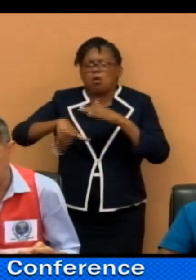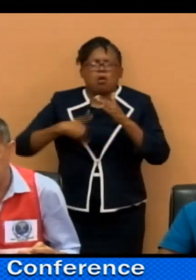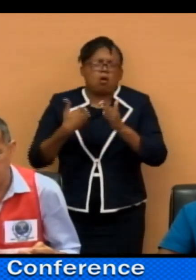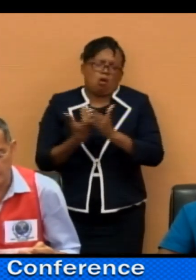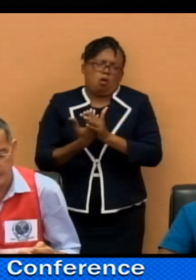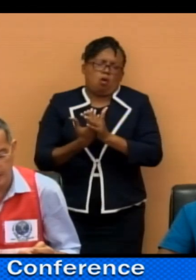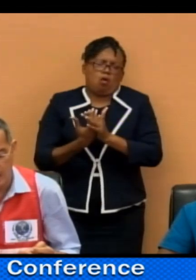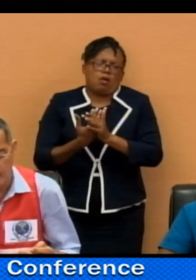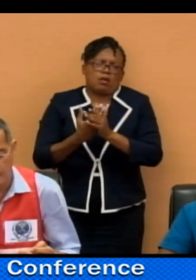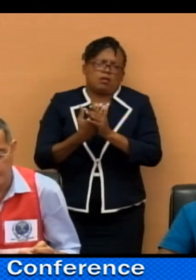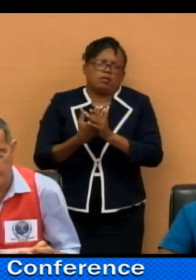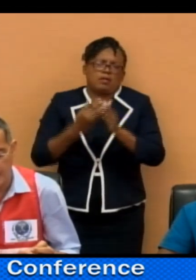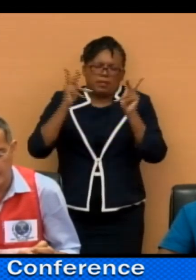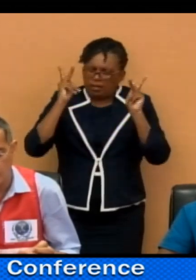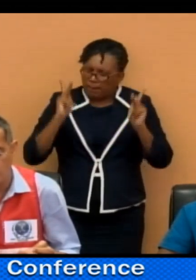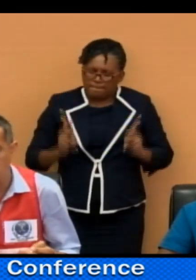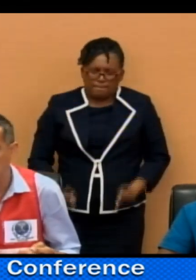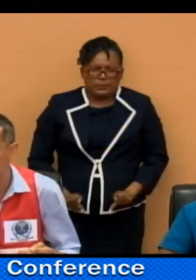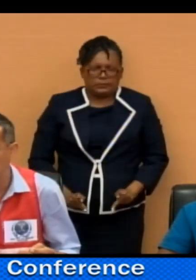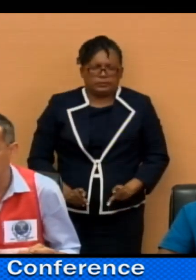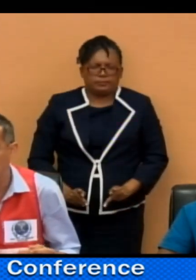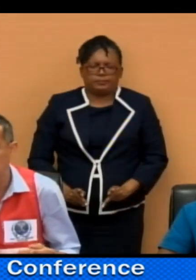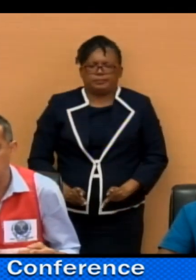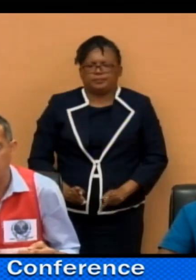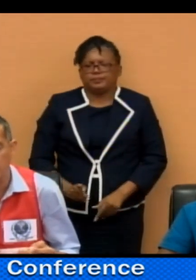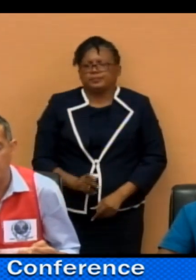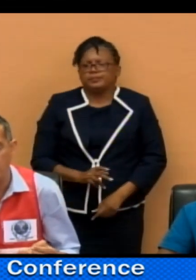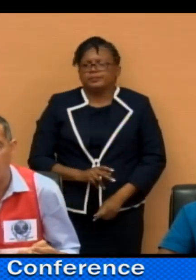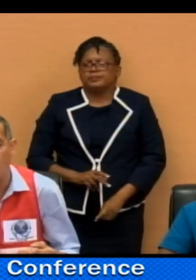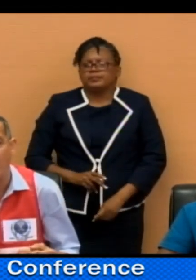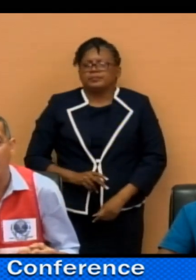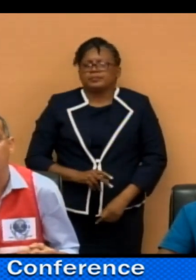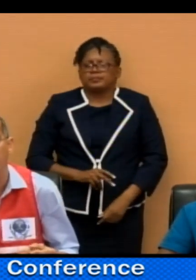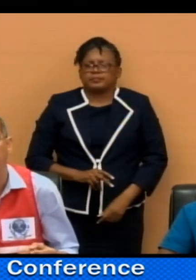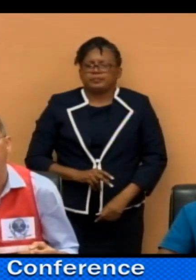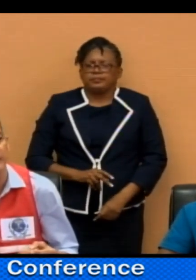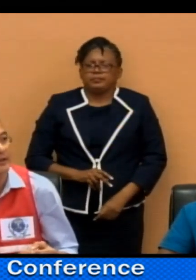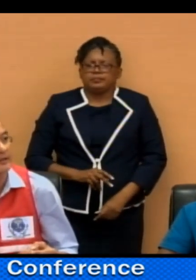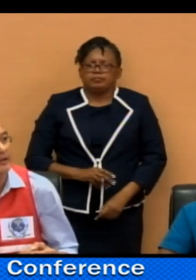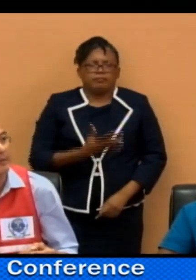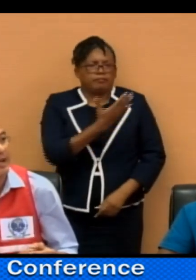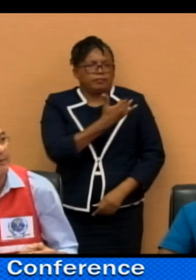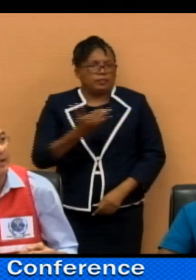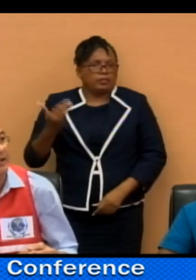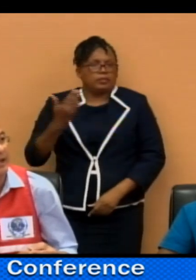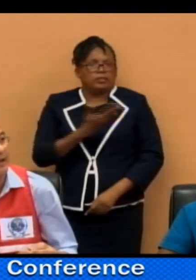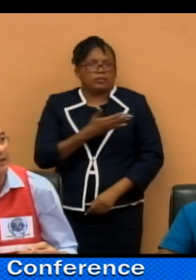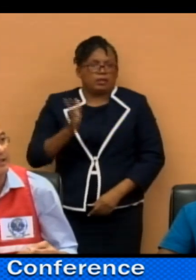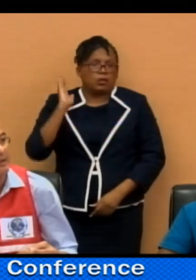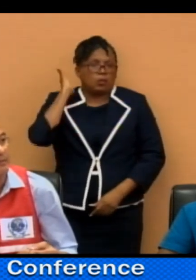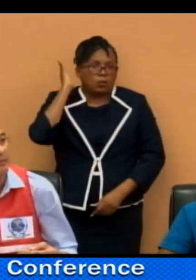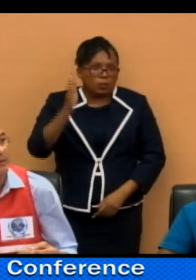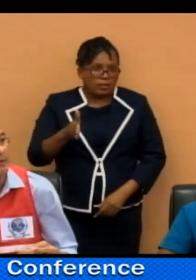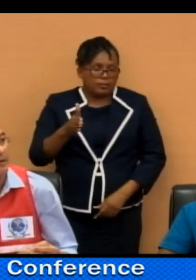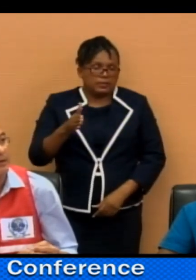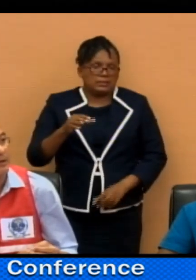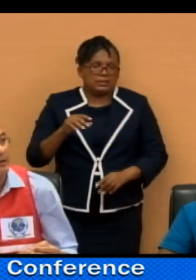commercial passengers. But I do know that there will be, for instance, there's a Pan American Health